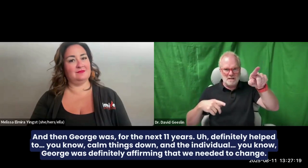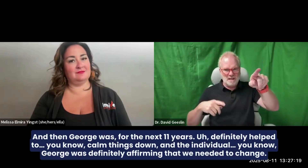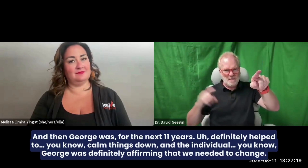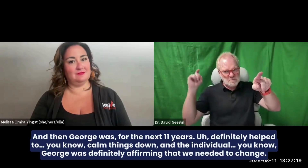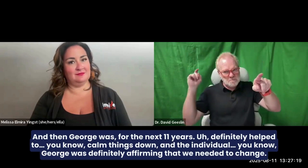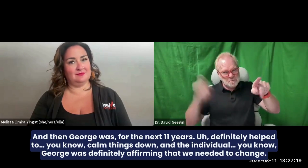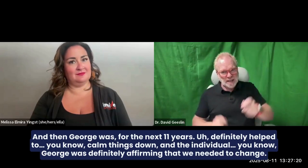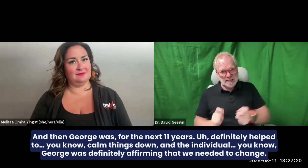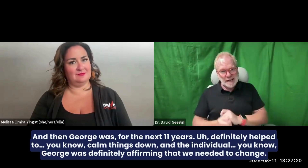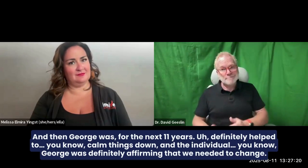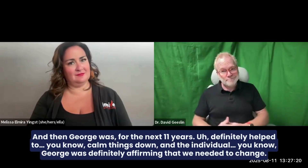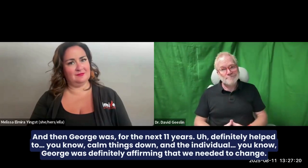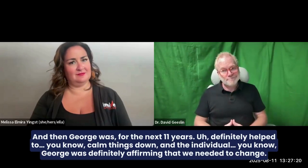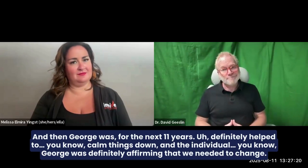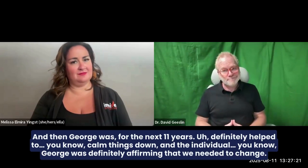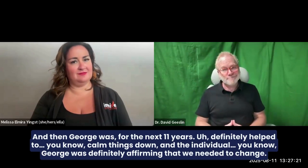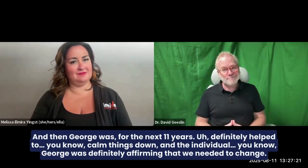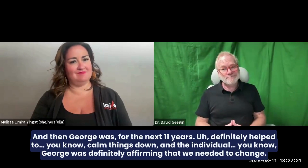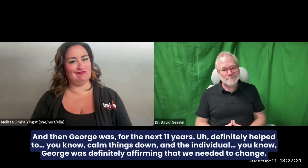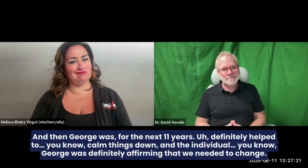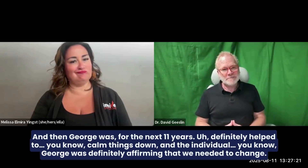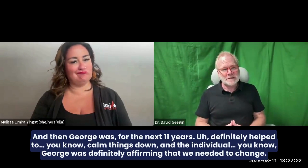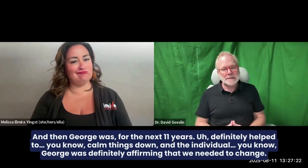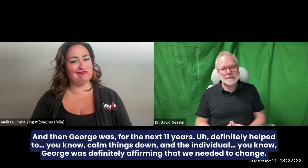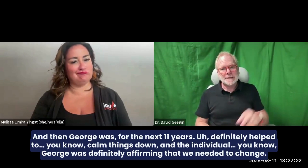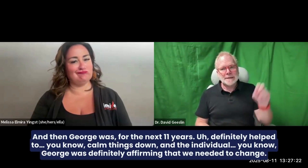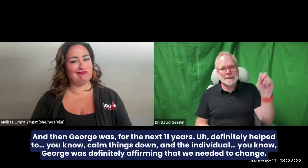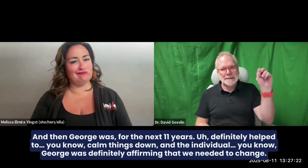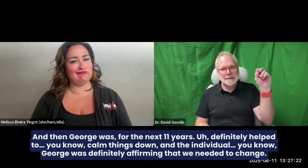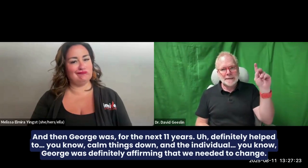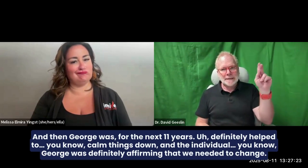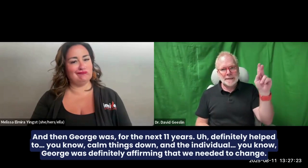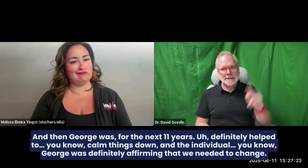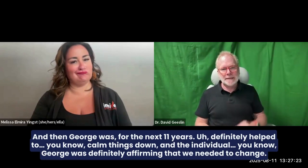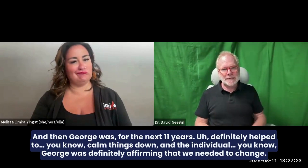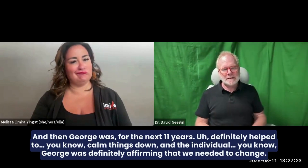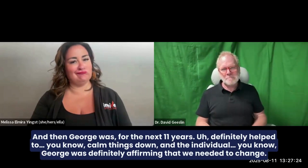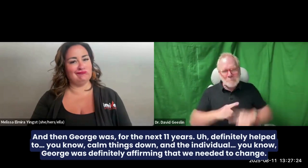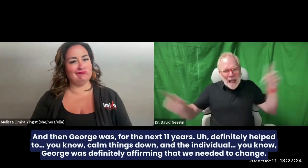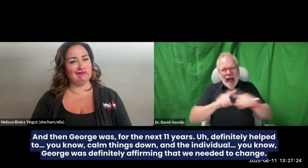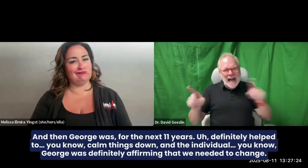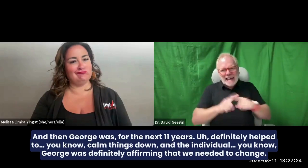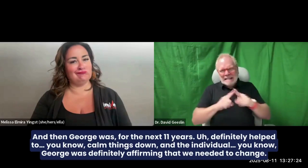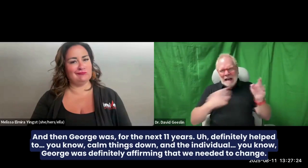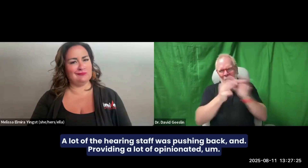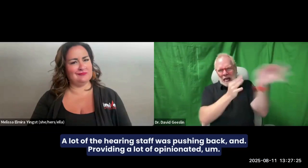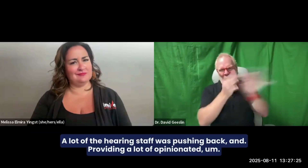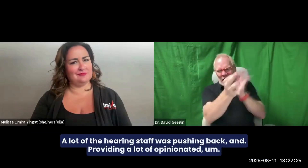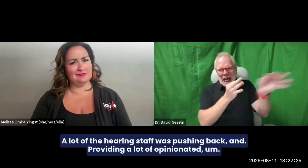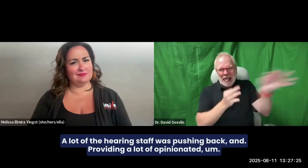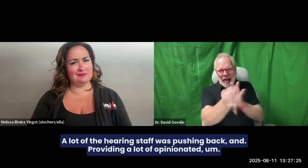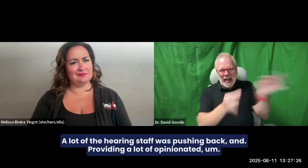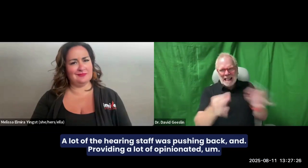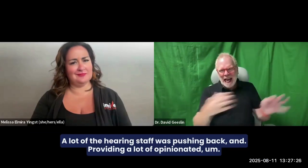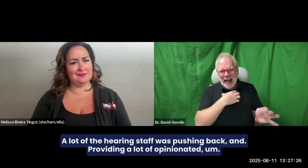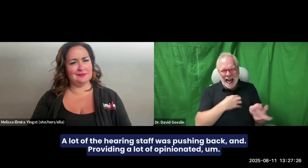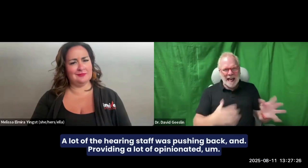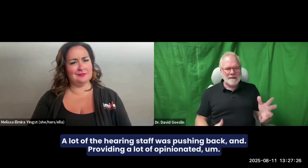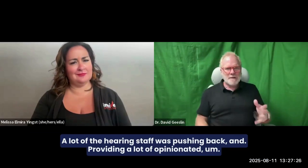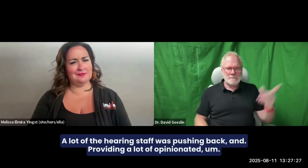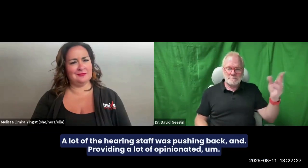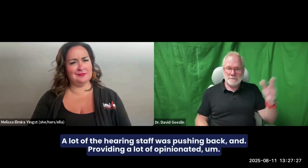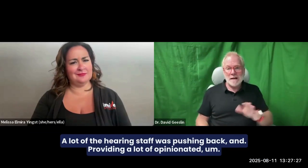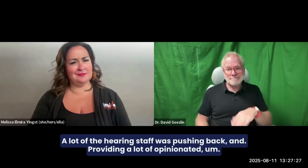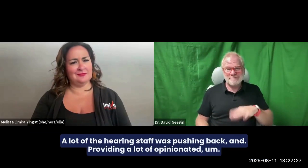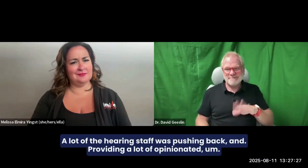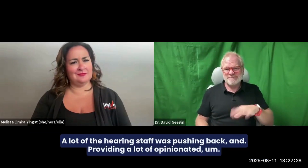helped to, calm things down. And the individual, George was definitely affirming that we needed to change. A lot of the hearing